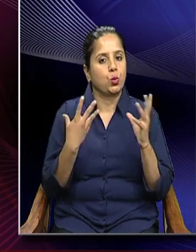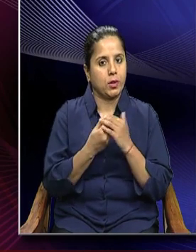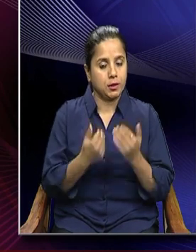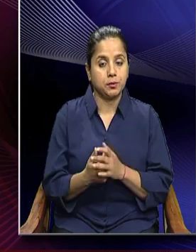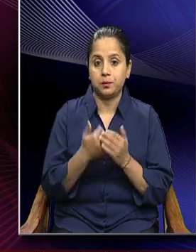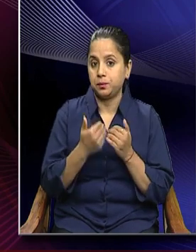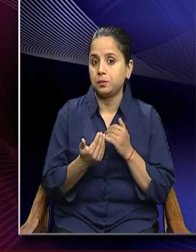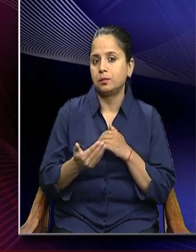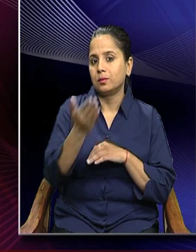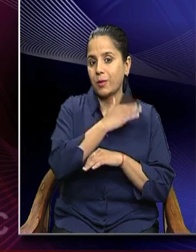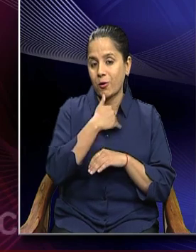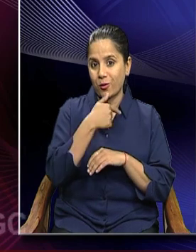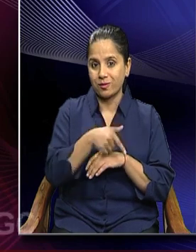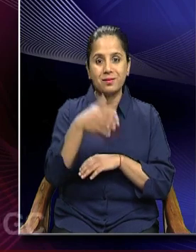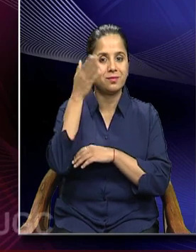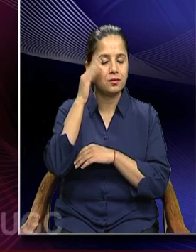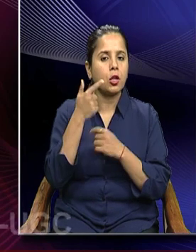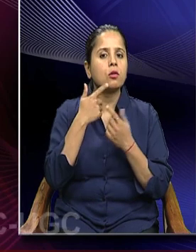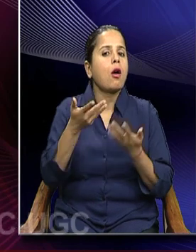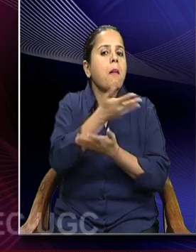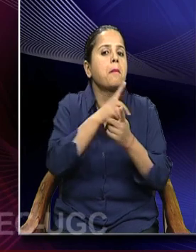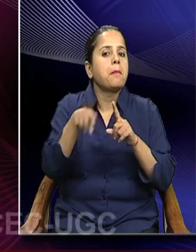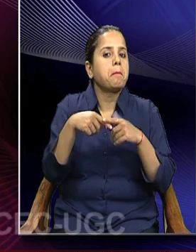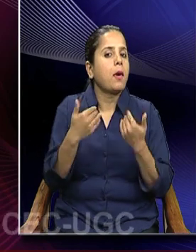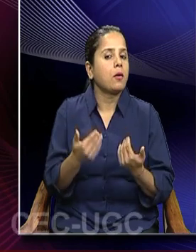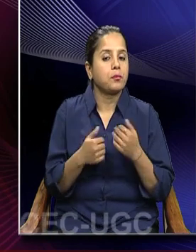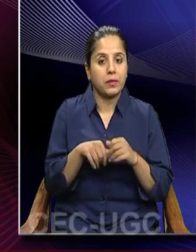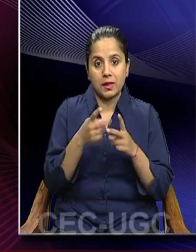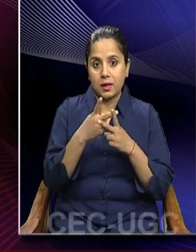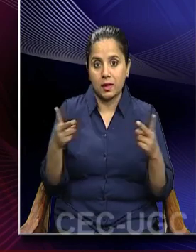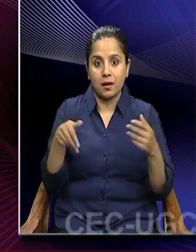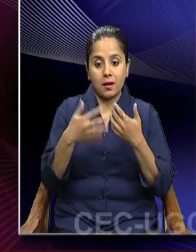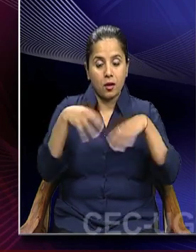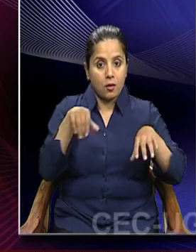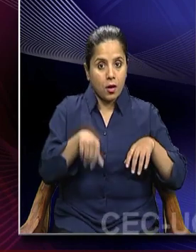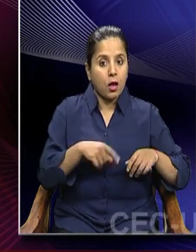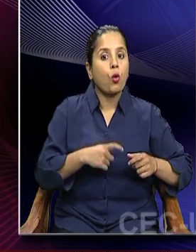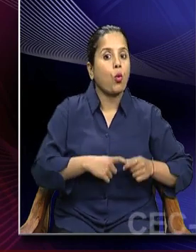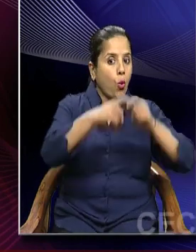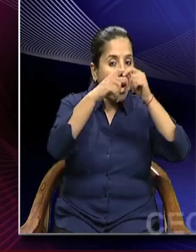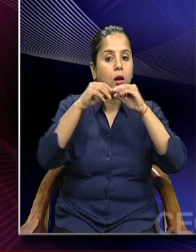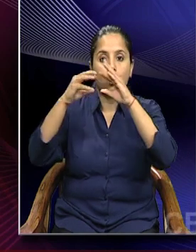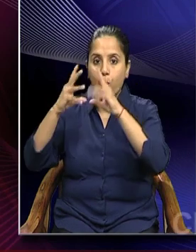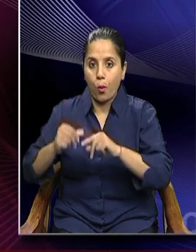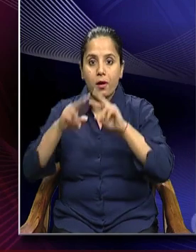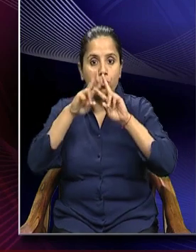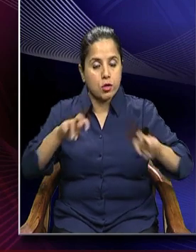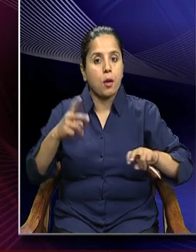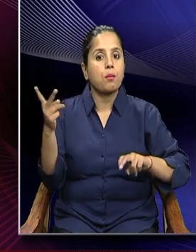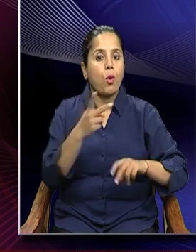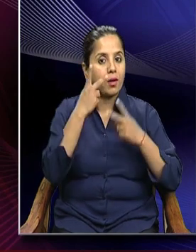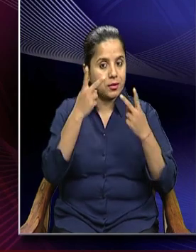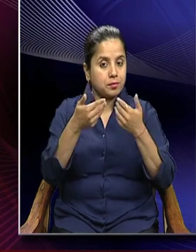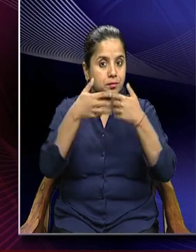We were in the previous section discussing about the differences between quantitative and qualitative research, and there